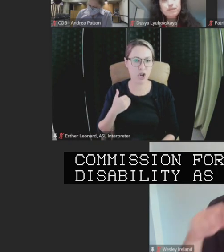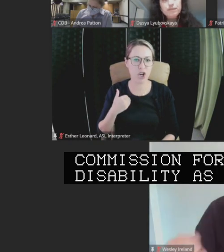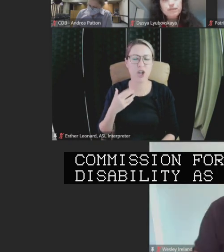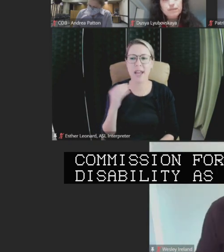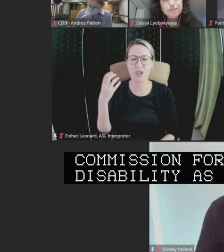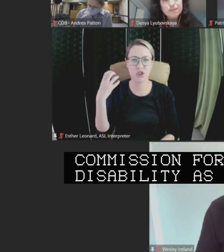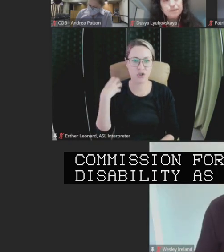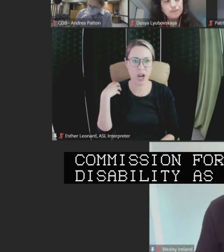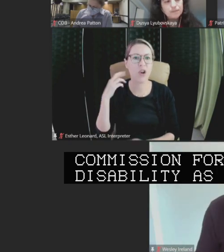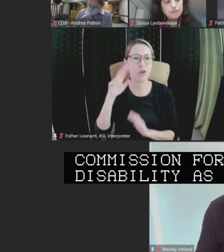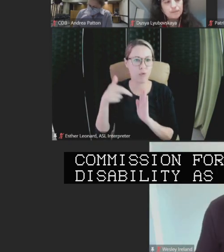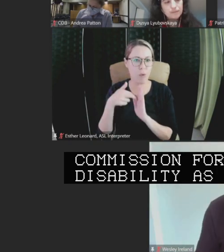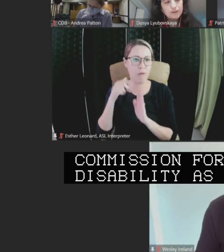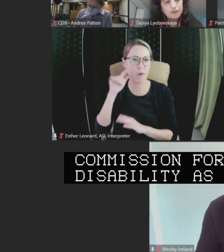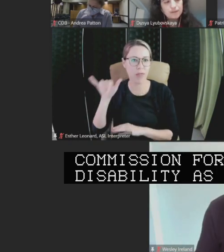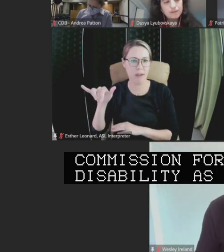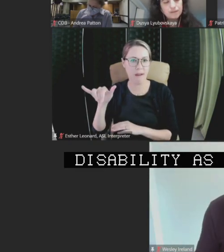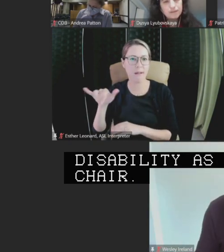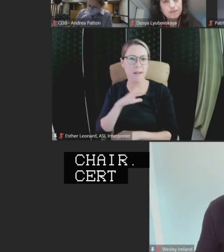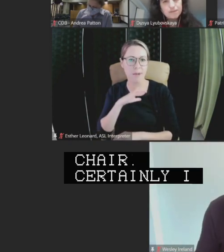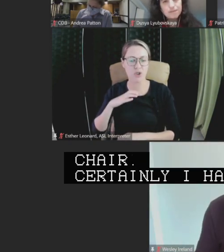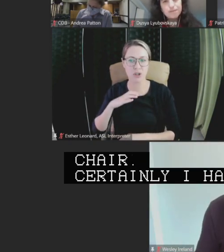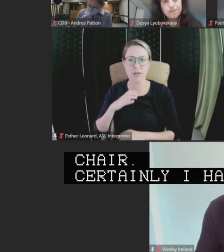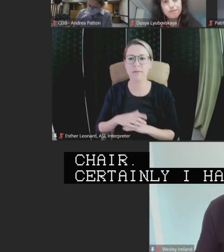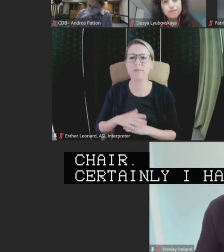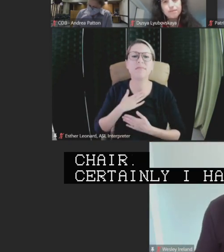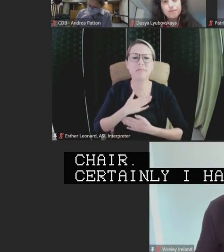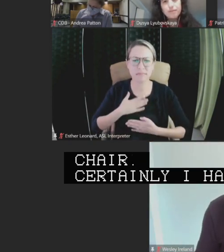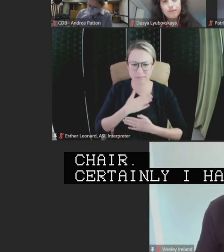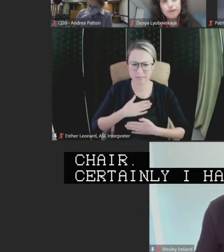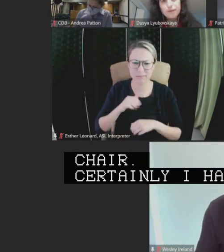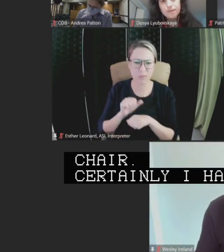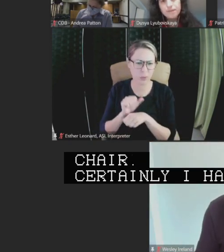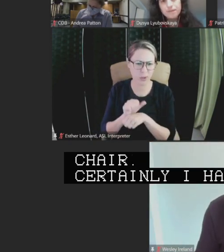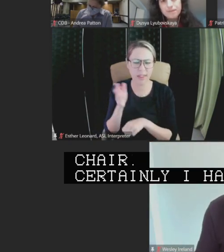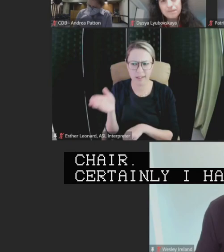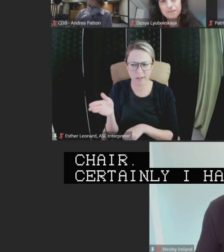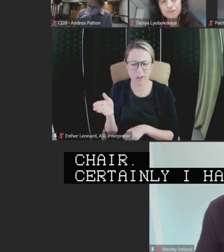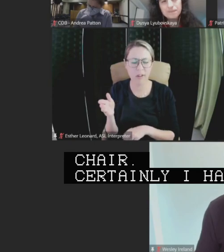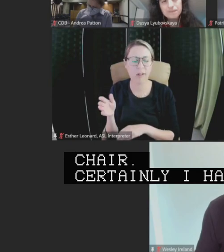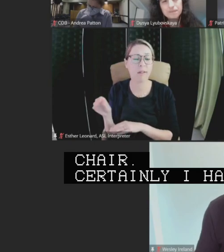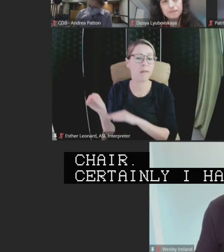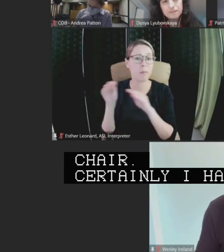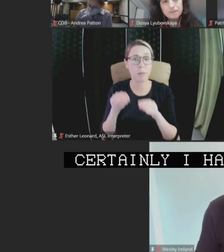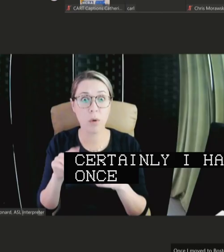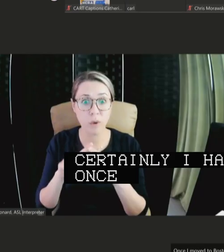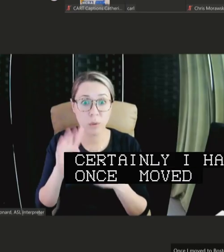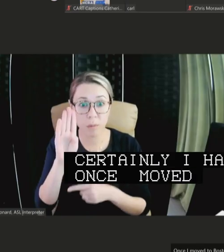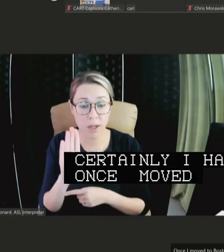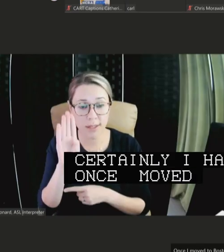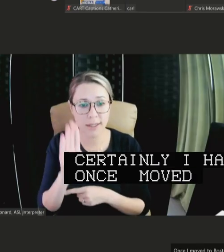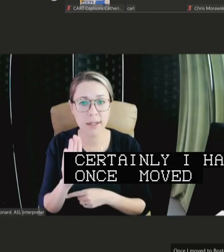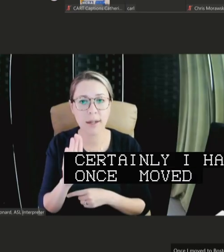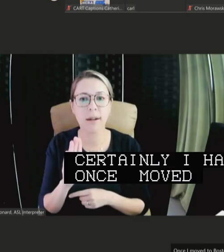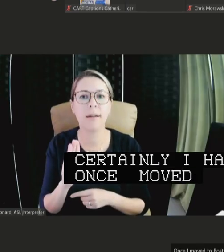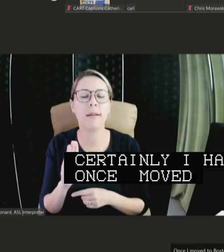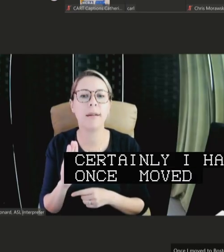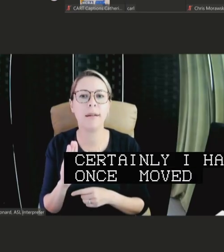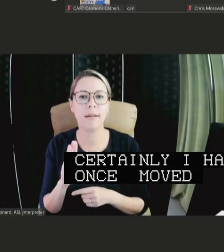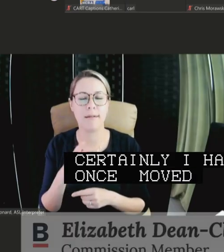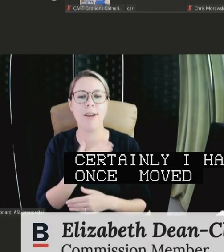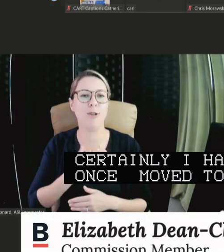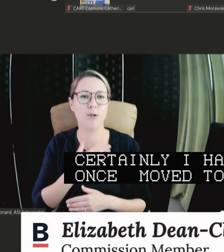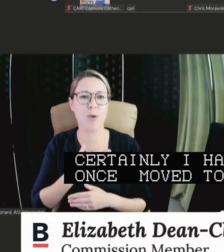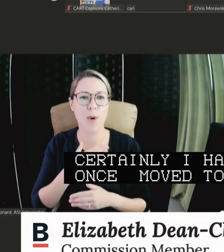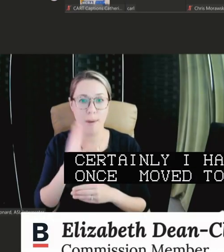But certainly have enjoyed working in, once I moved to Boston, that this is both the size of